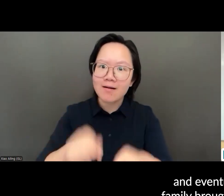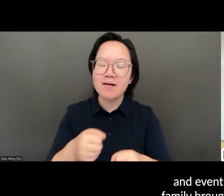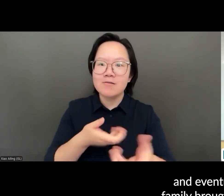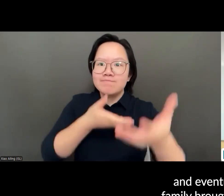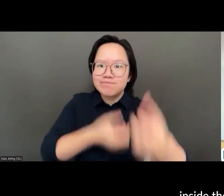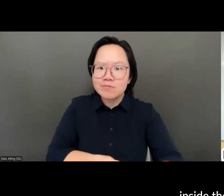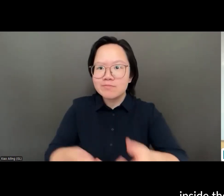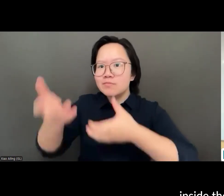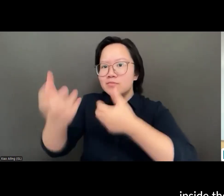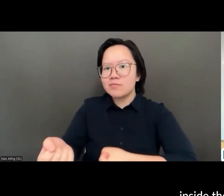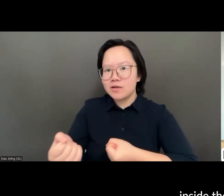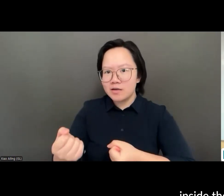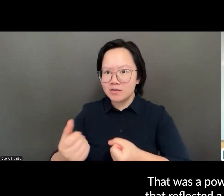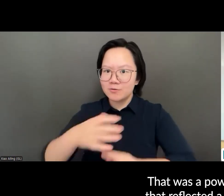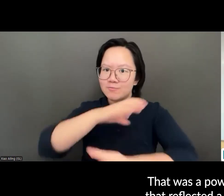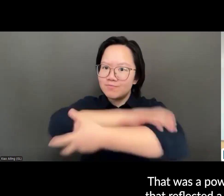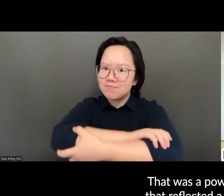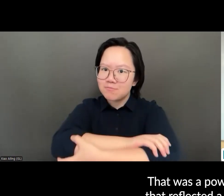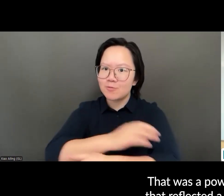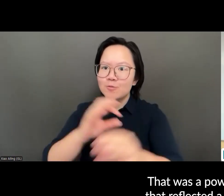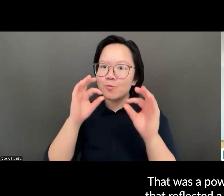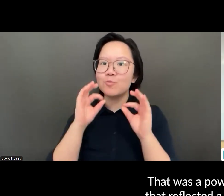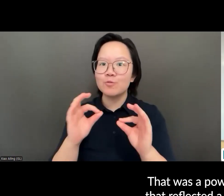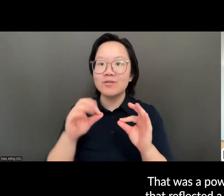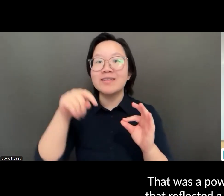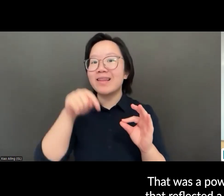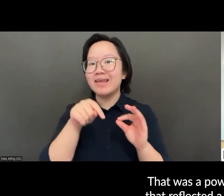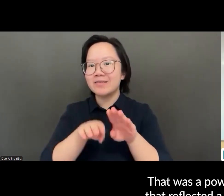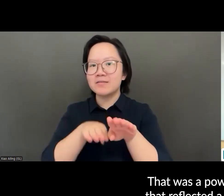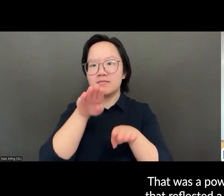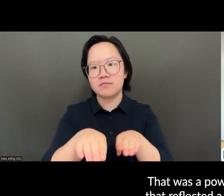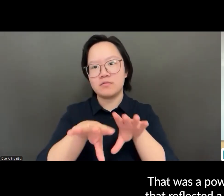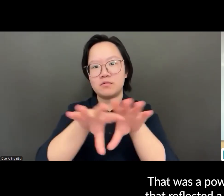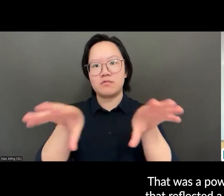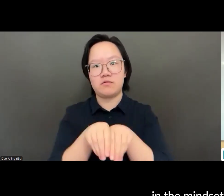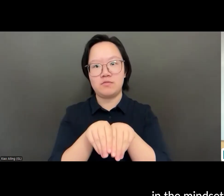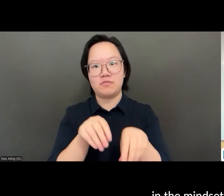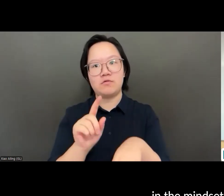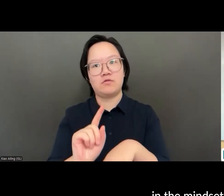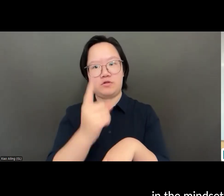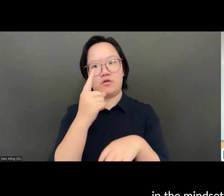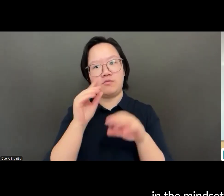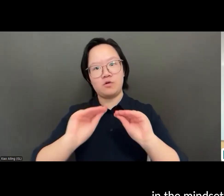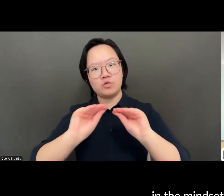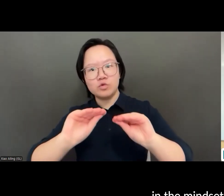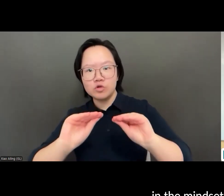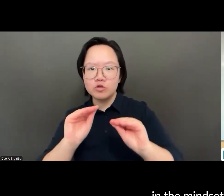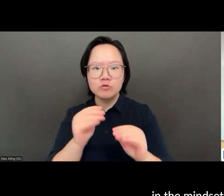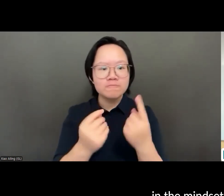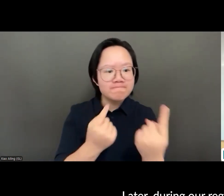brought the child inside the home. That was a powerful moment that reflected a complete shift in the mindset and